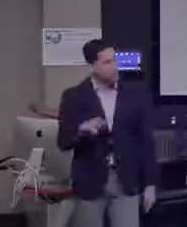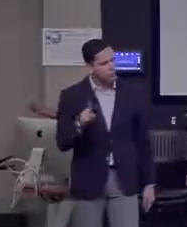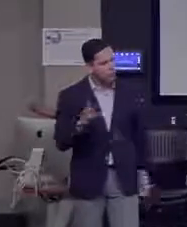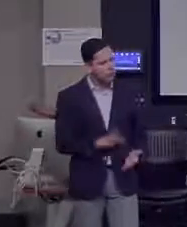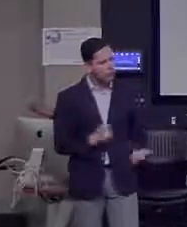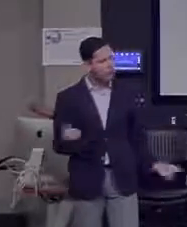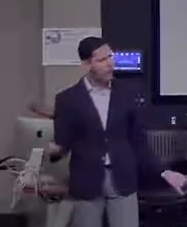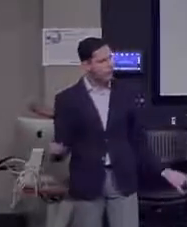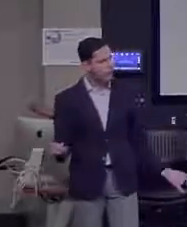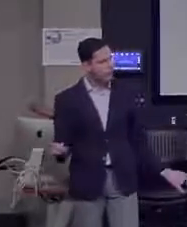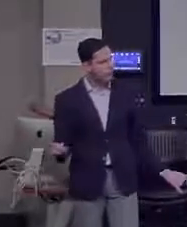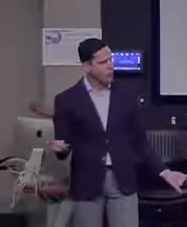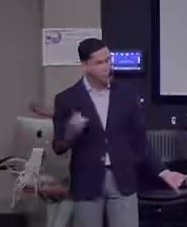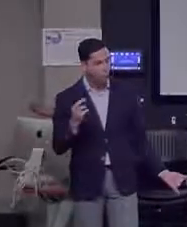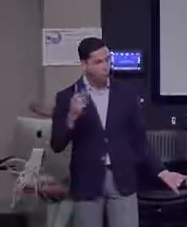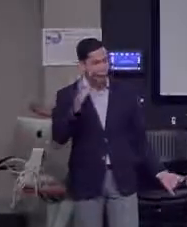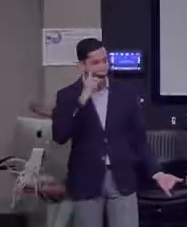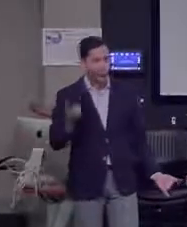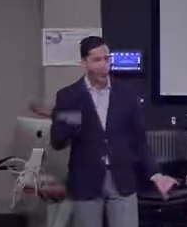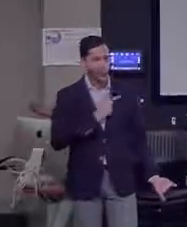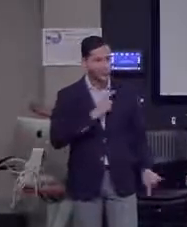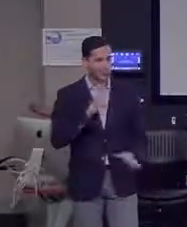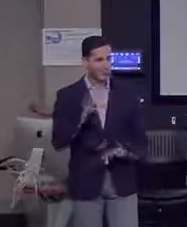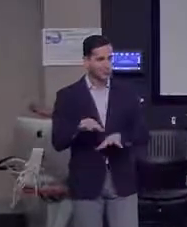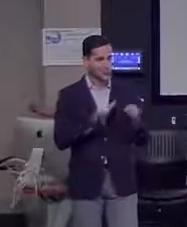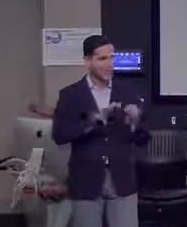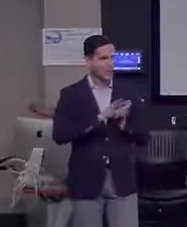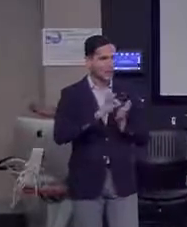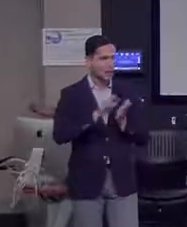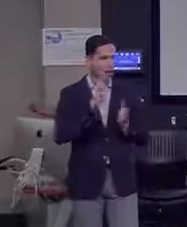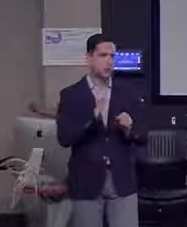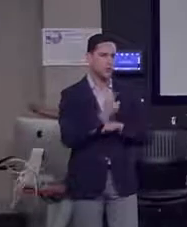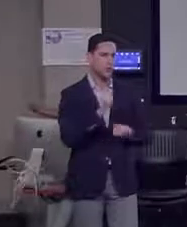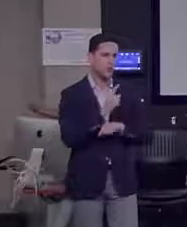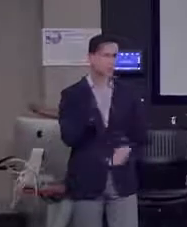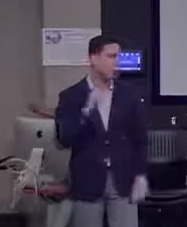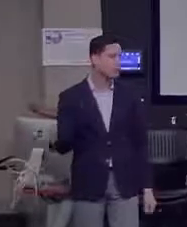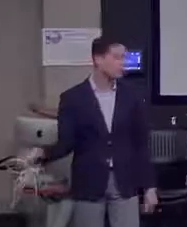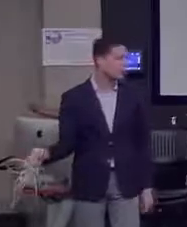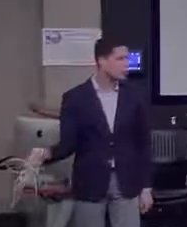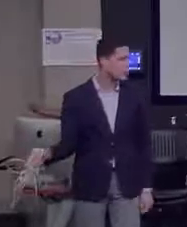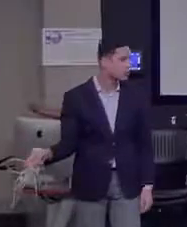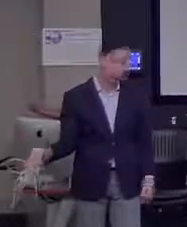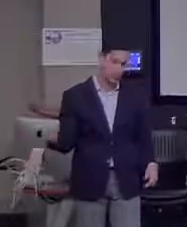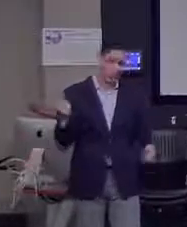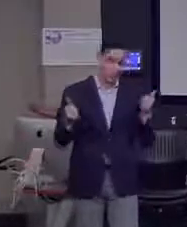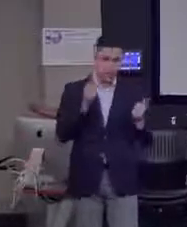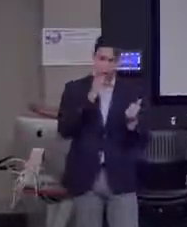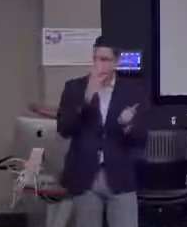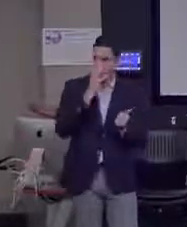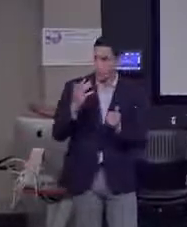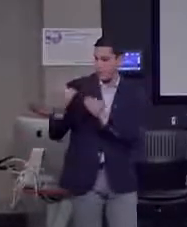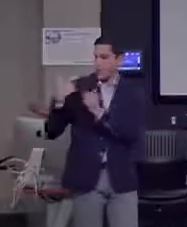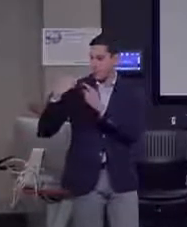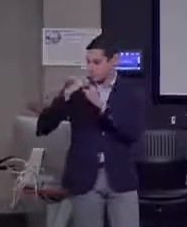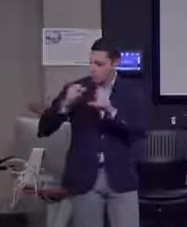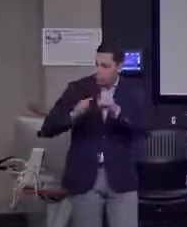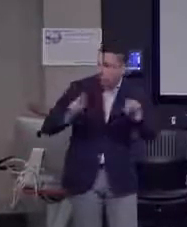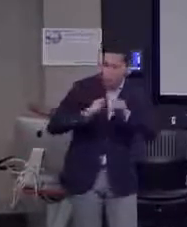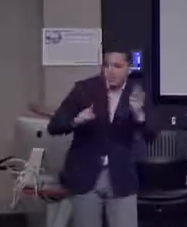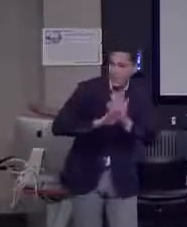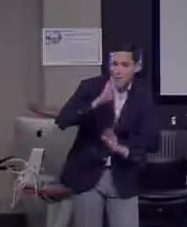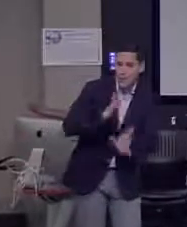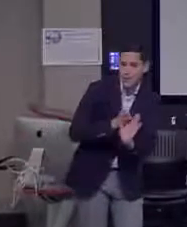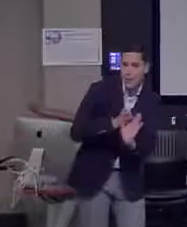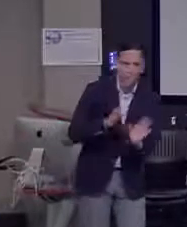or I'm going to tweet for you. And one of us is going to put out developmental psychology. I went, okay, we're going to learn.